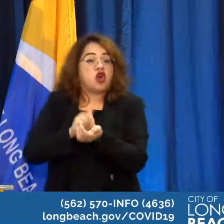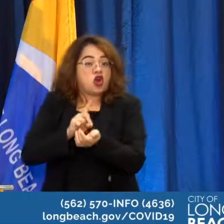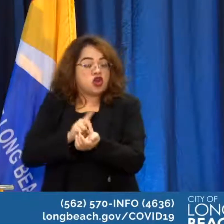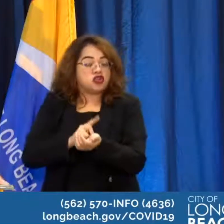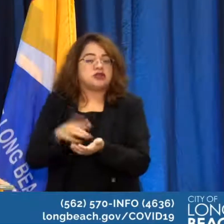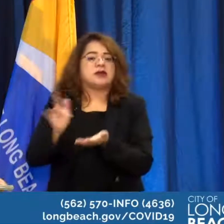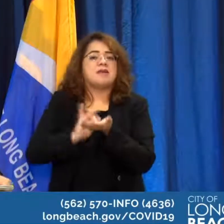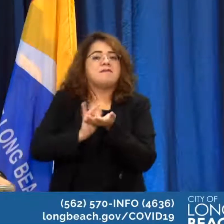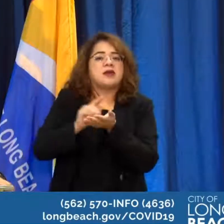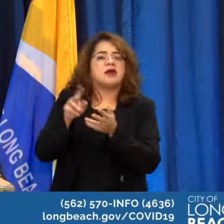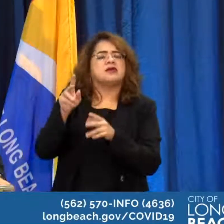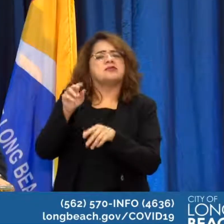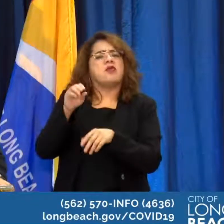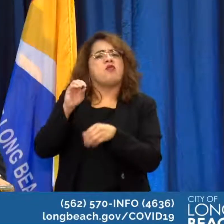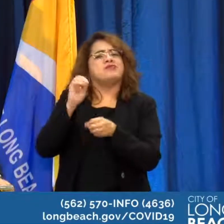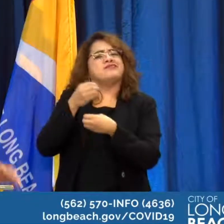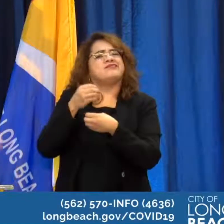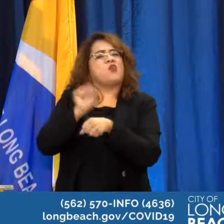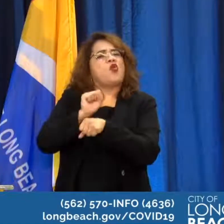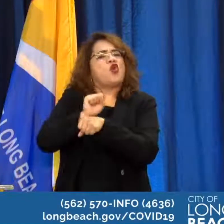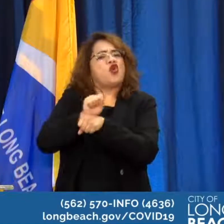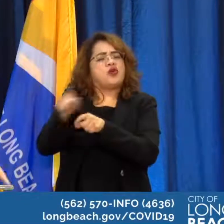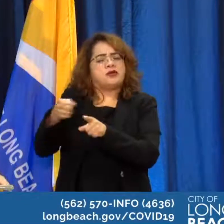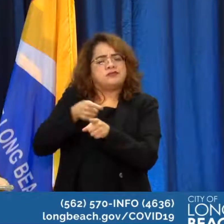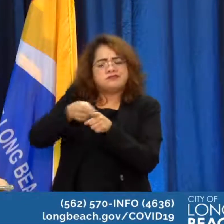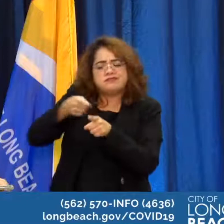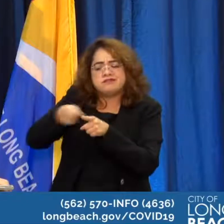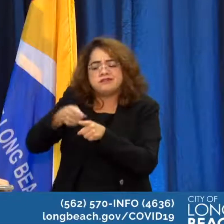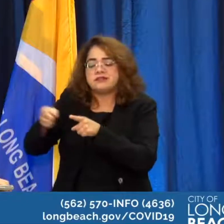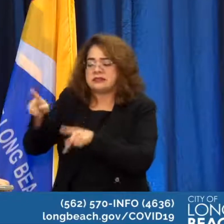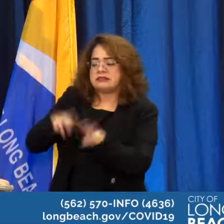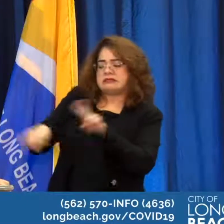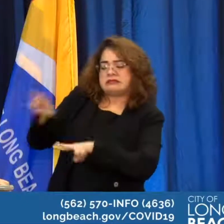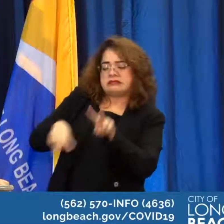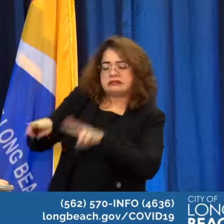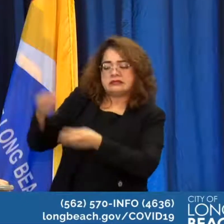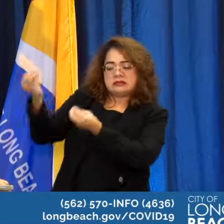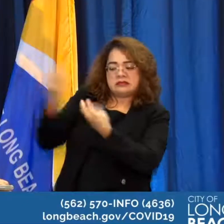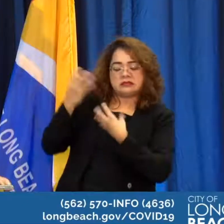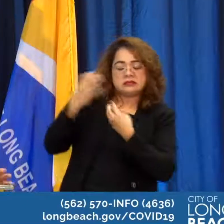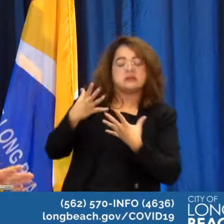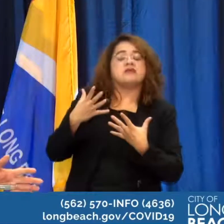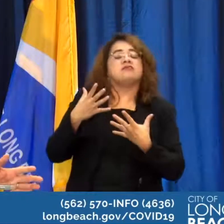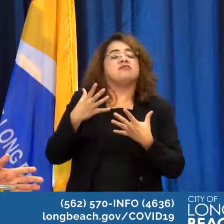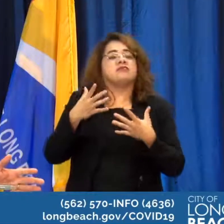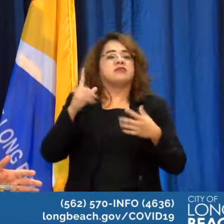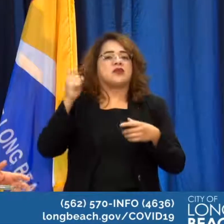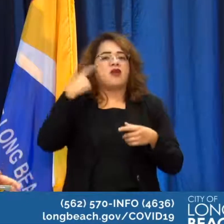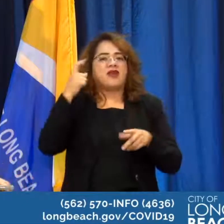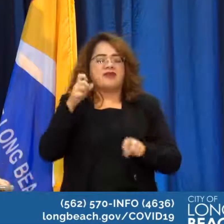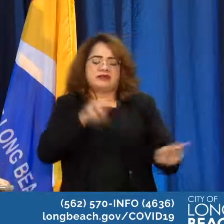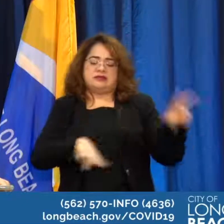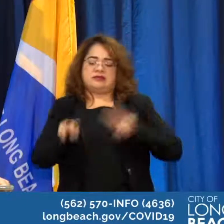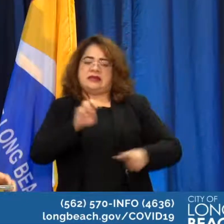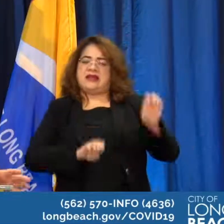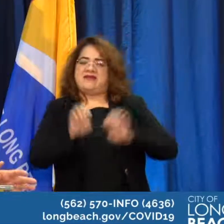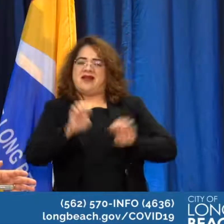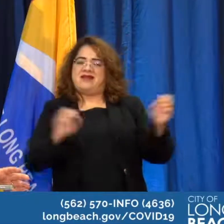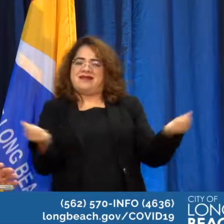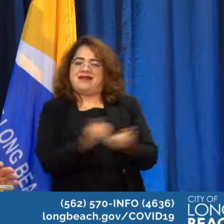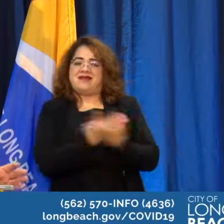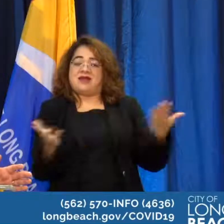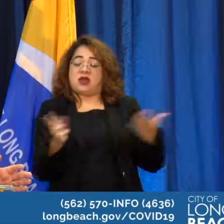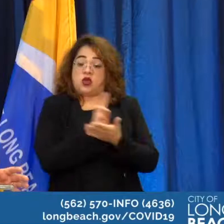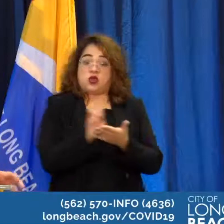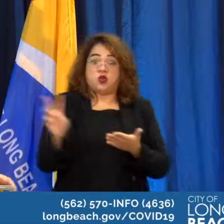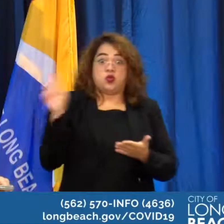that are looking at the data. Another example here in Long Beach. Just 2 weeks ago, we had